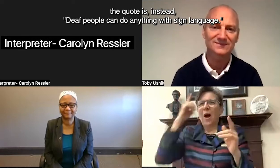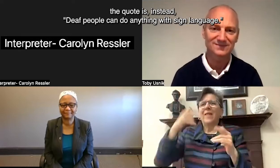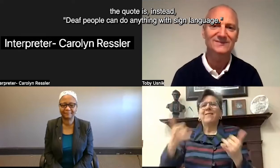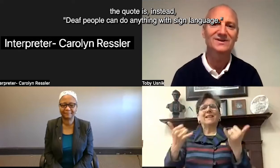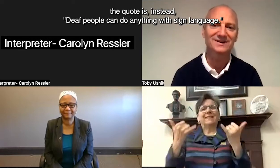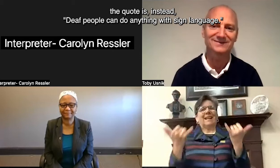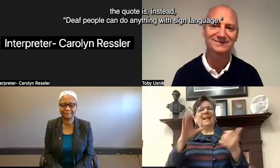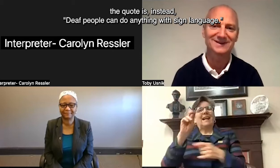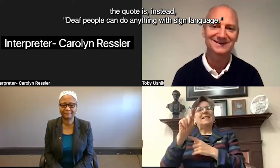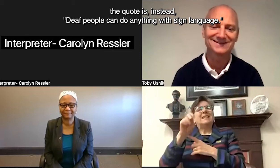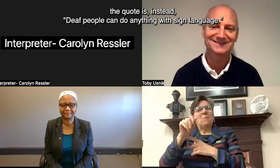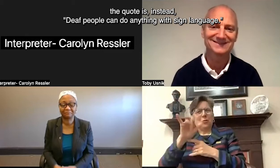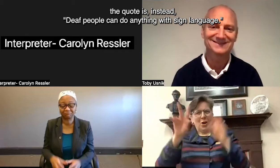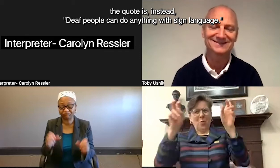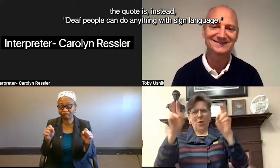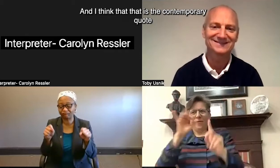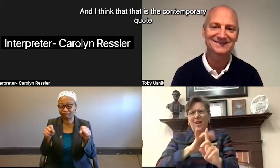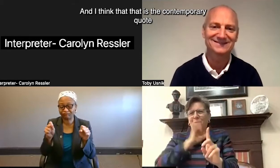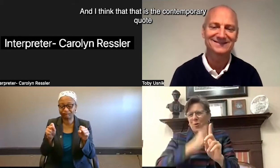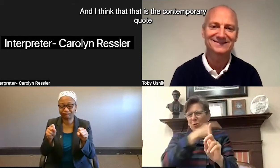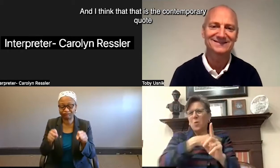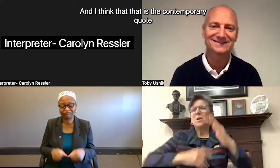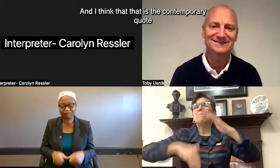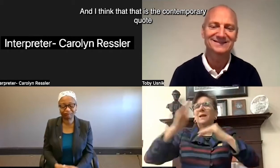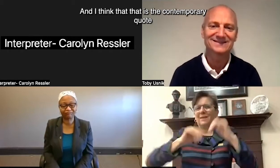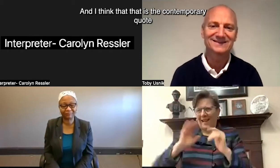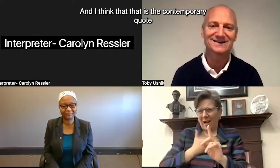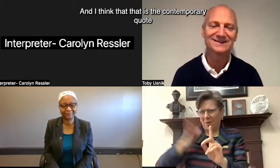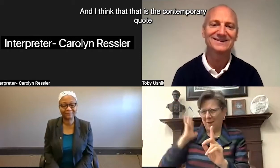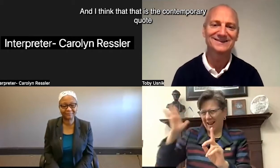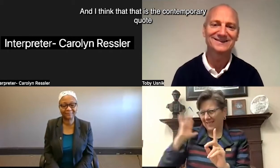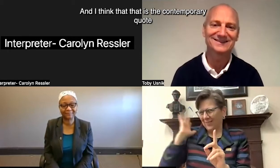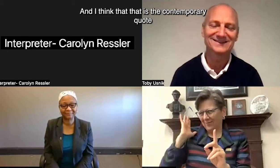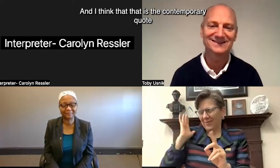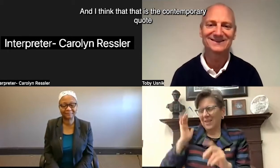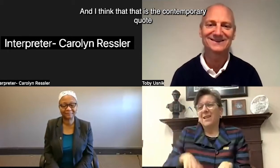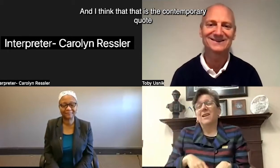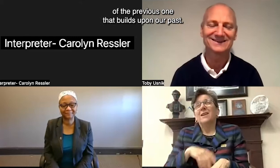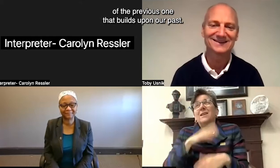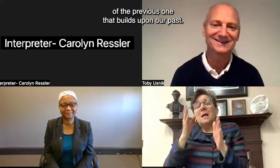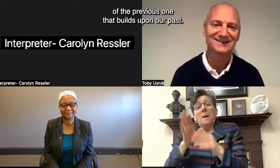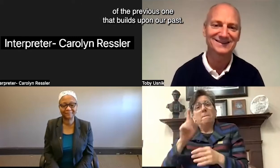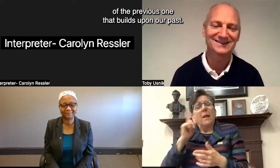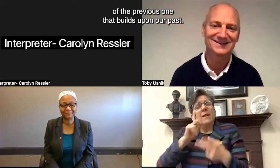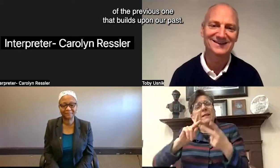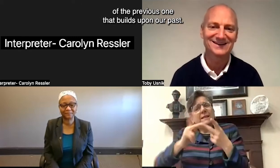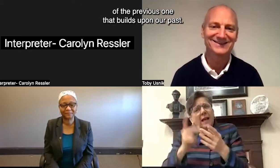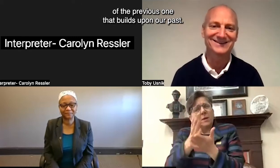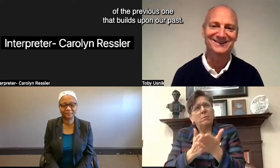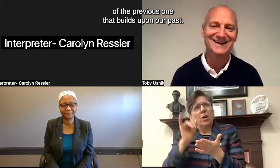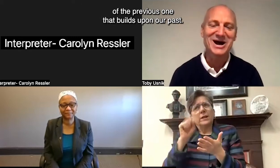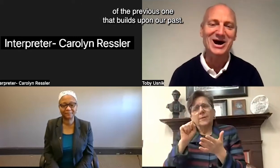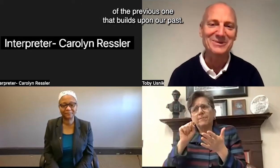with sign language. And I think that that is the contemporary quote of the previous one that builds upon our past.